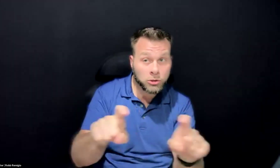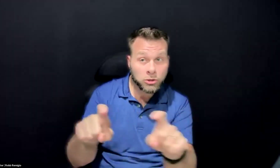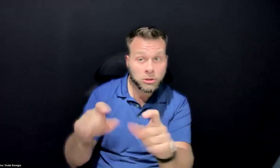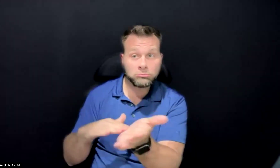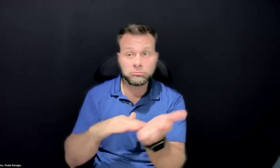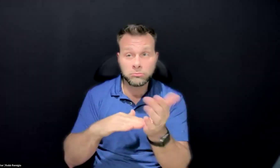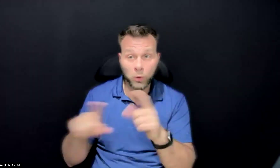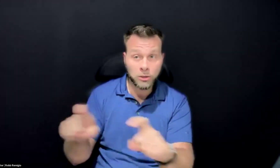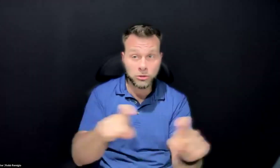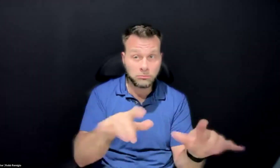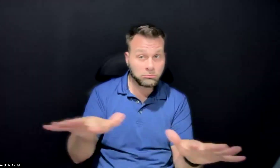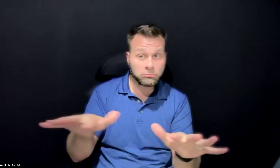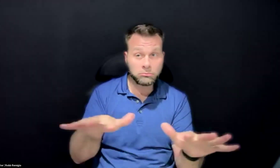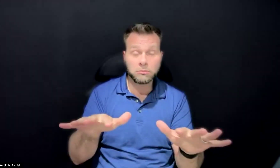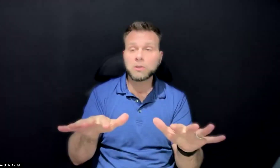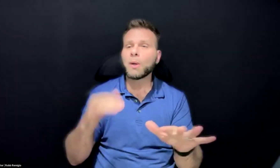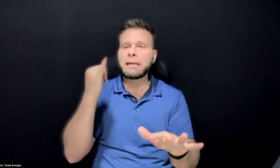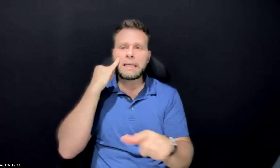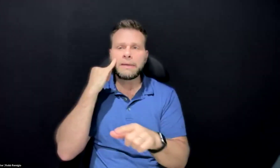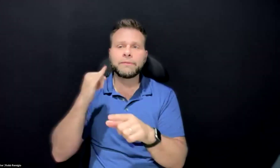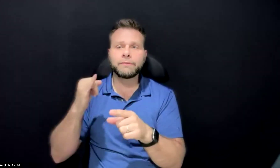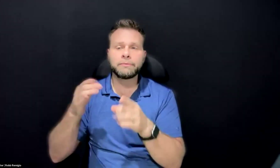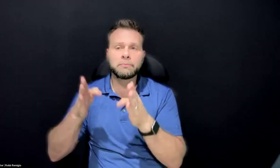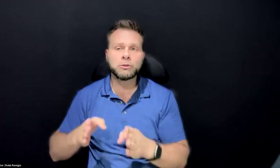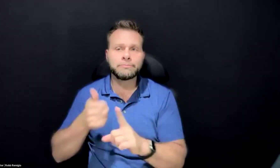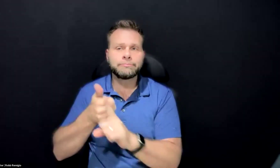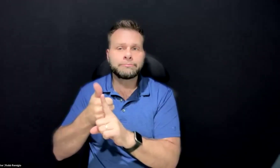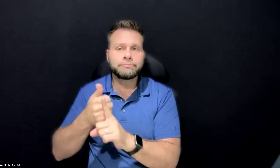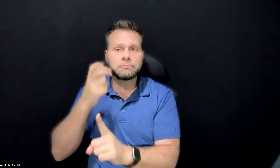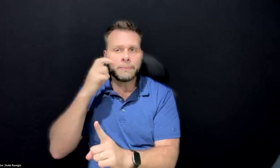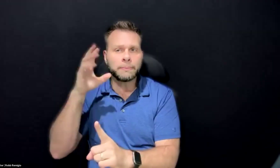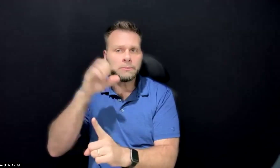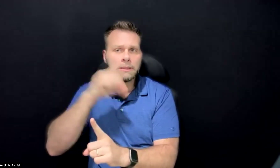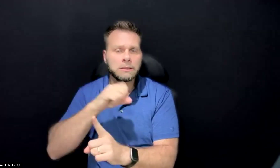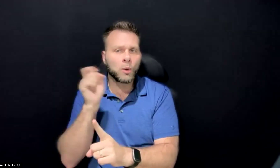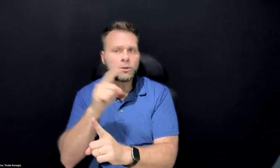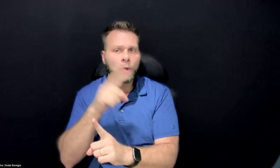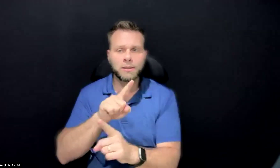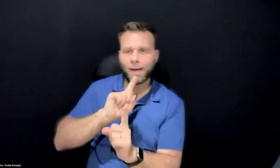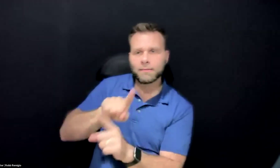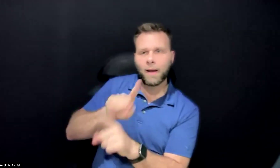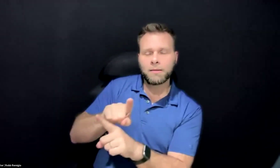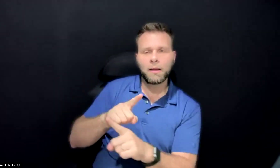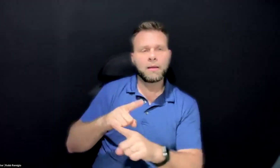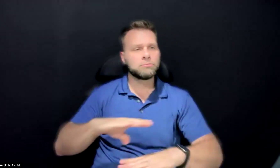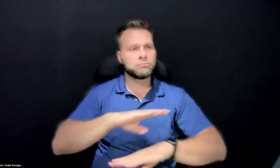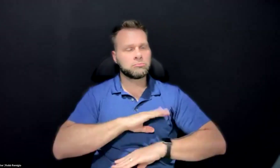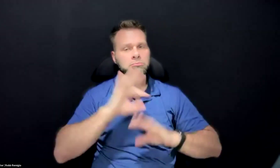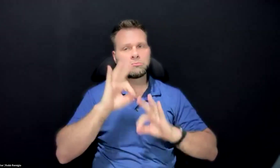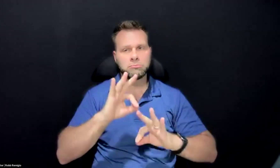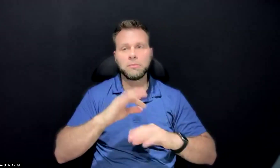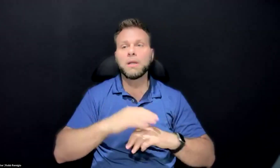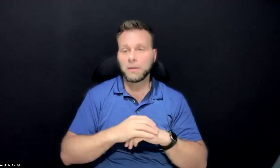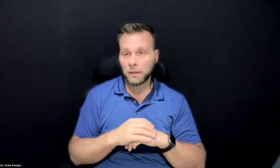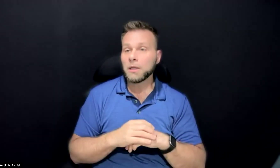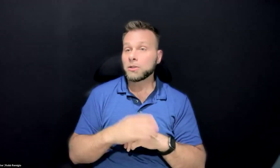just different methodologies there. As long as you communicate, you ask your audience members any questions after you